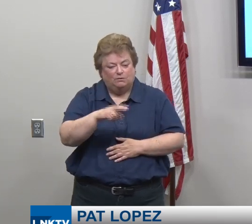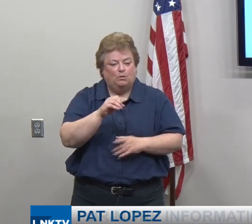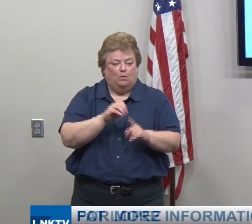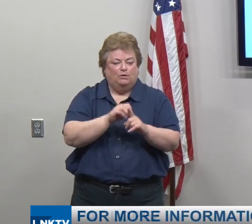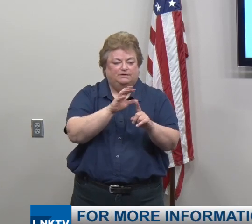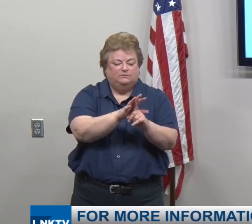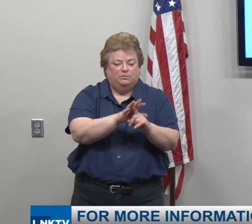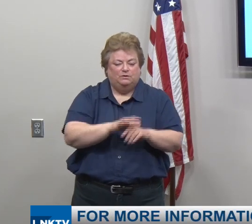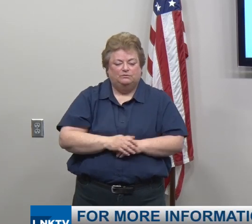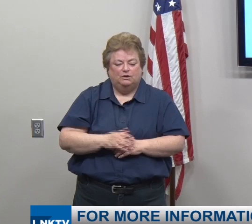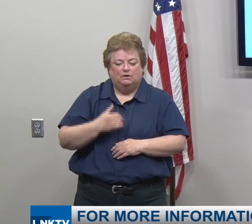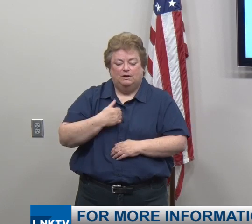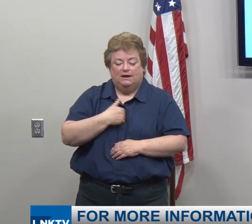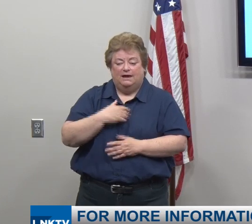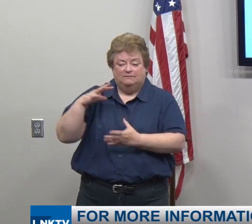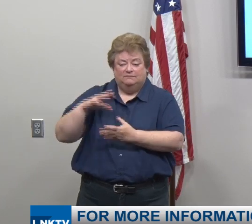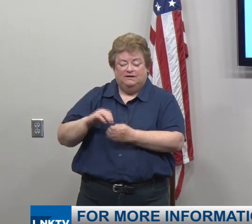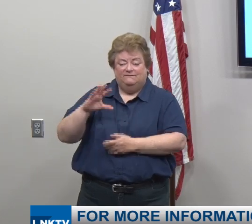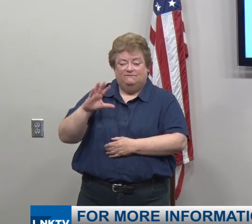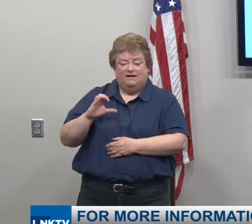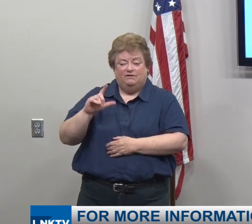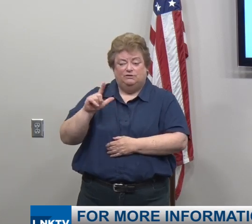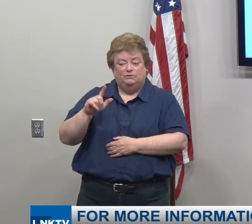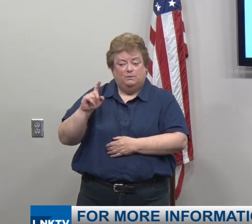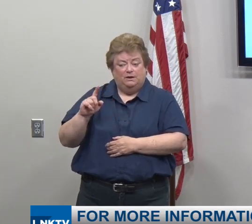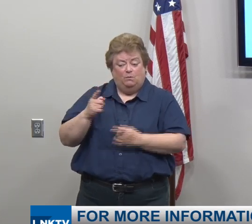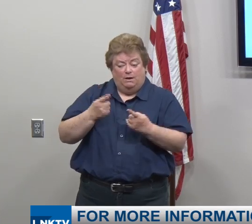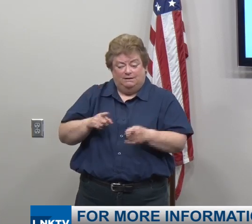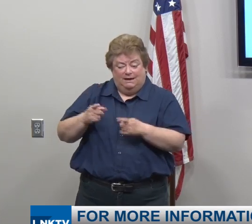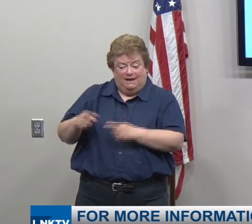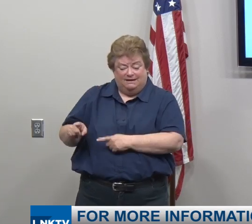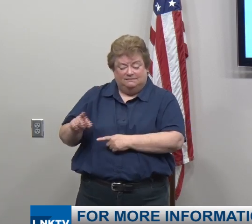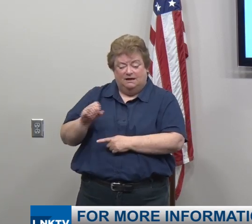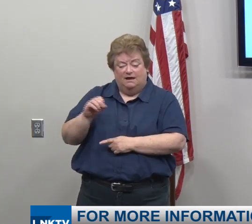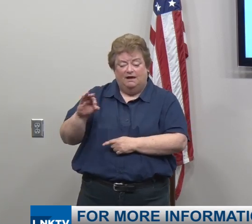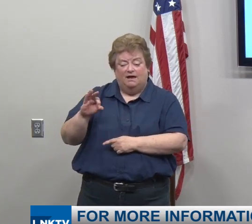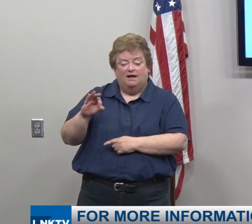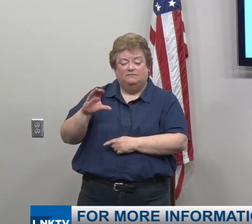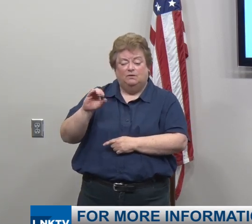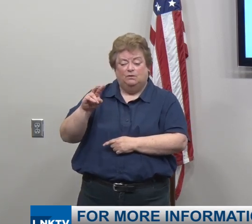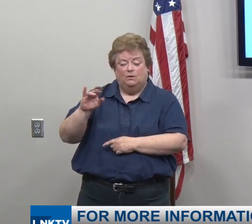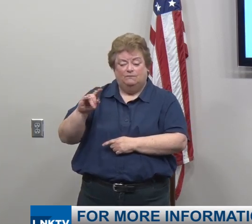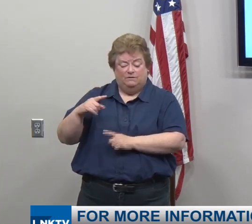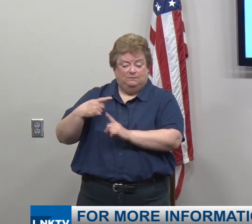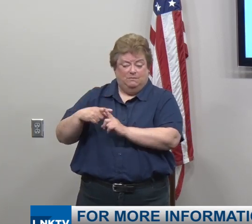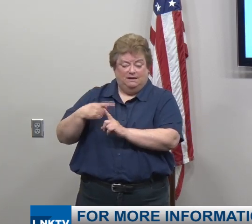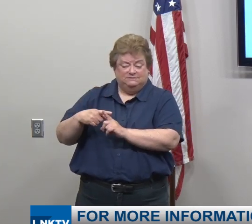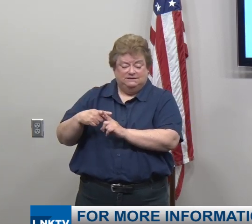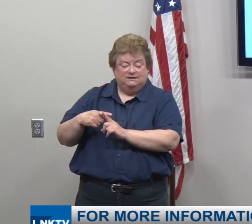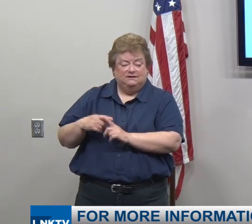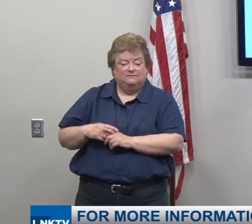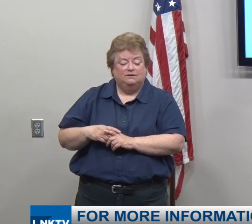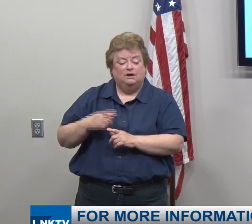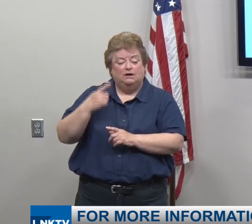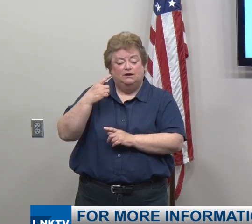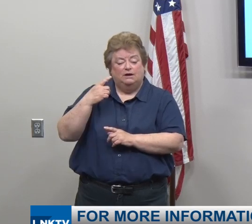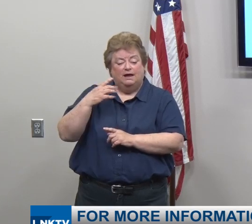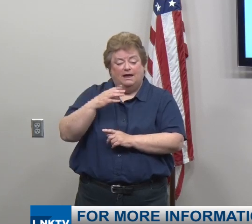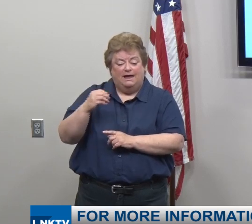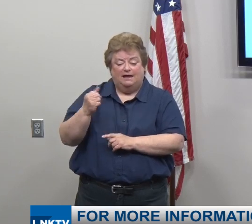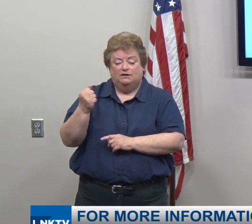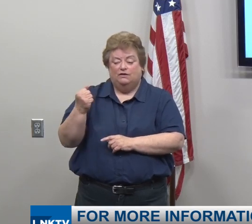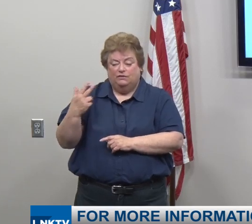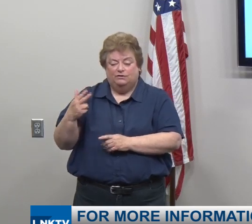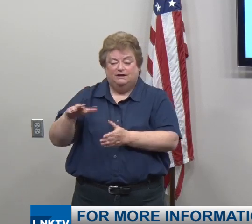Nebraska now has 521 cases of COVID positive individuals and